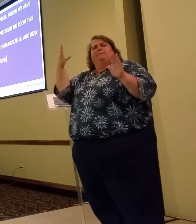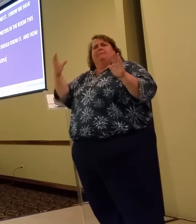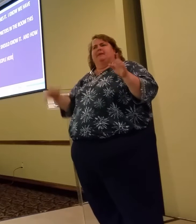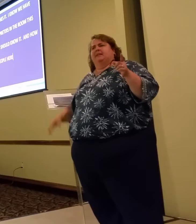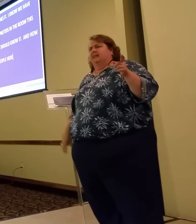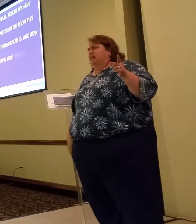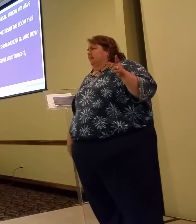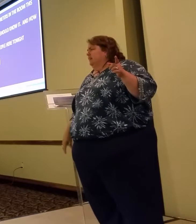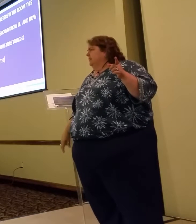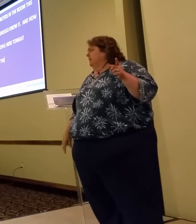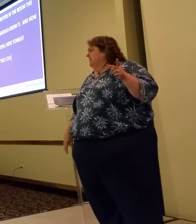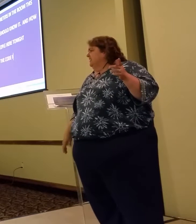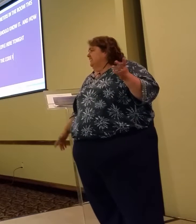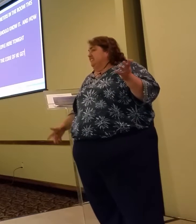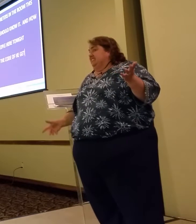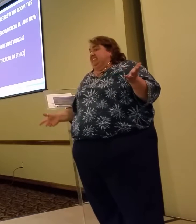the code of ethics?